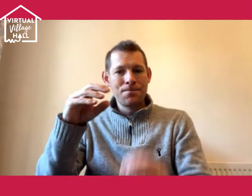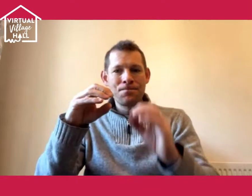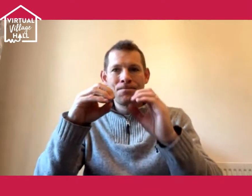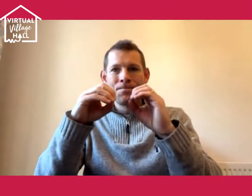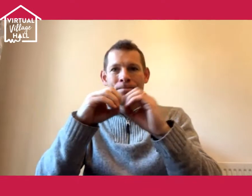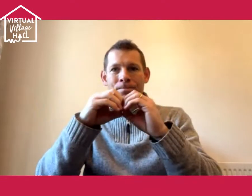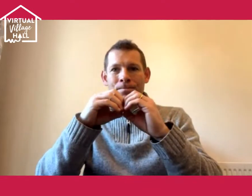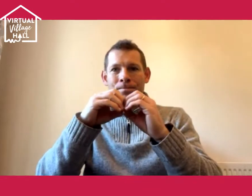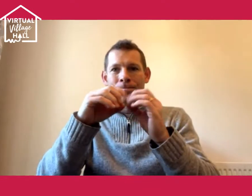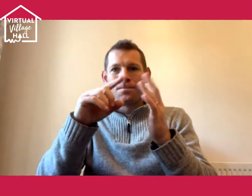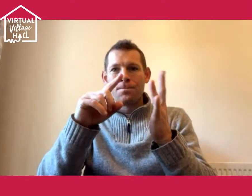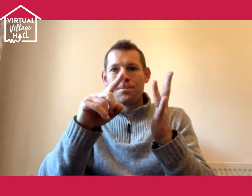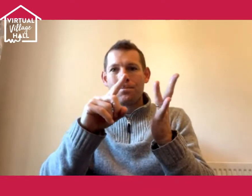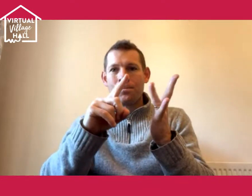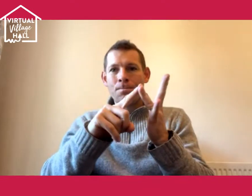So the dog's name is